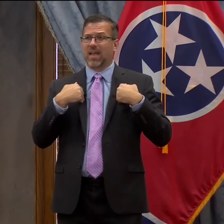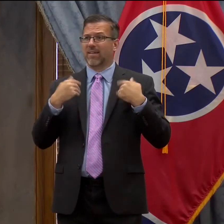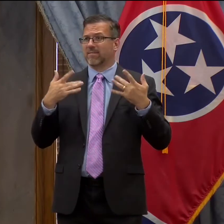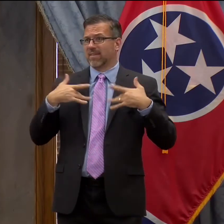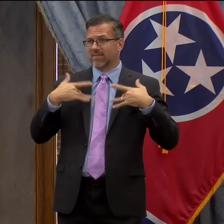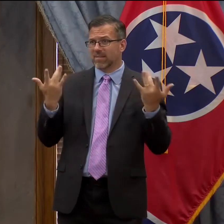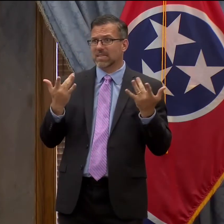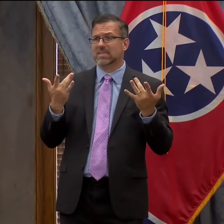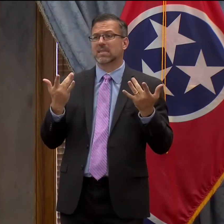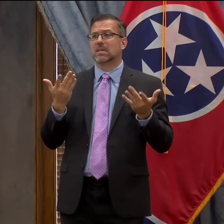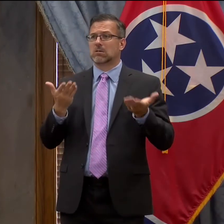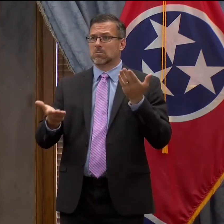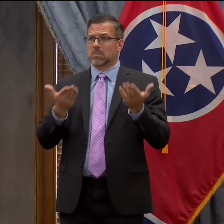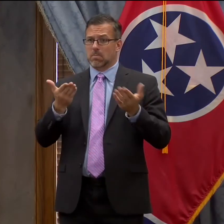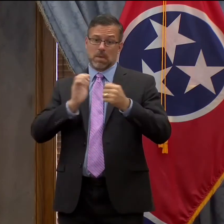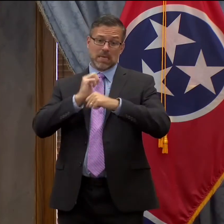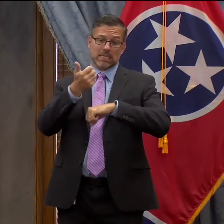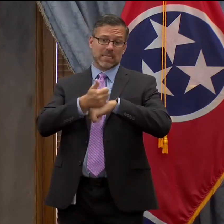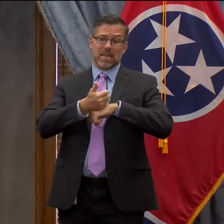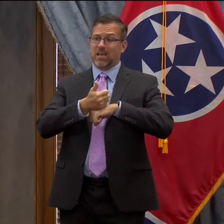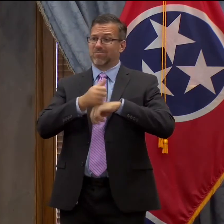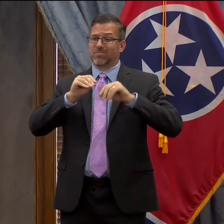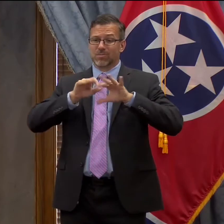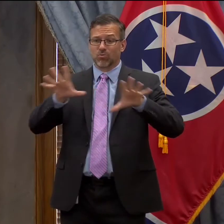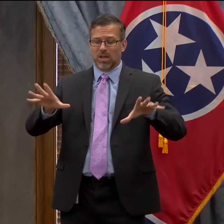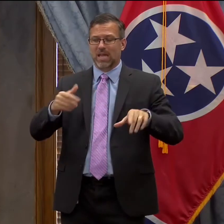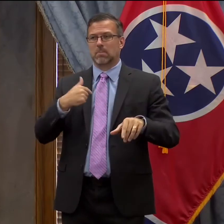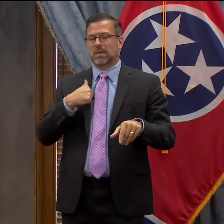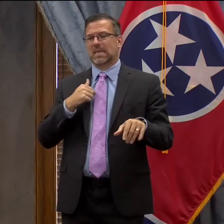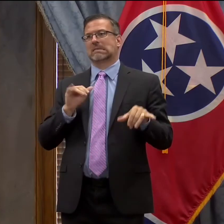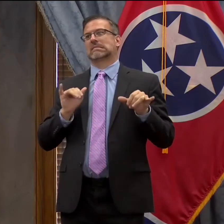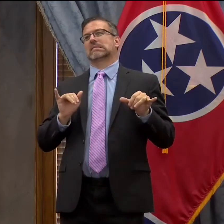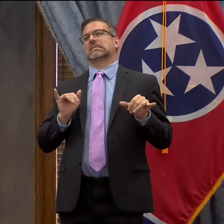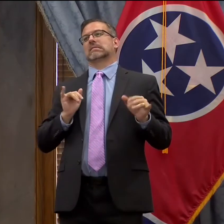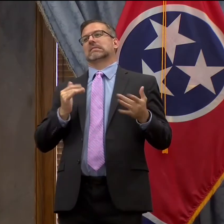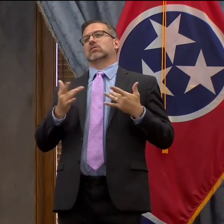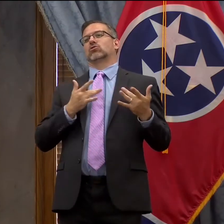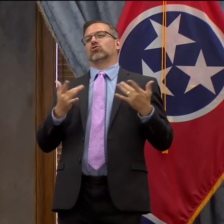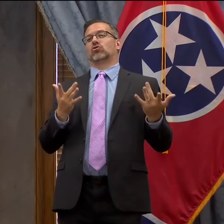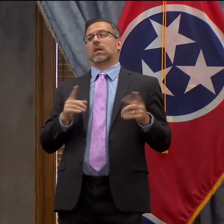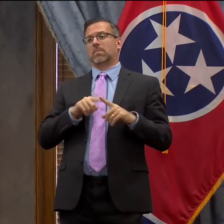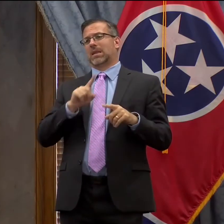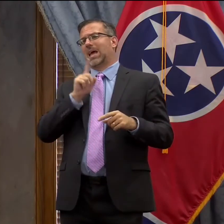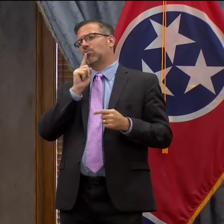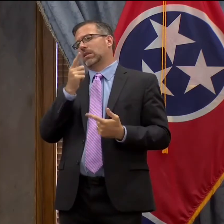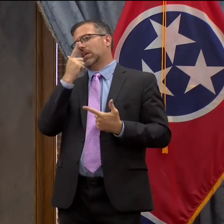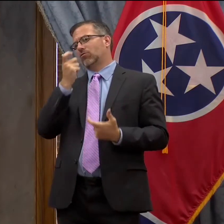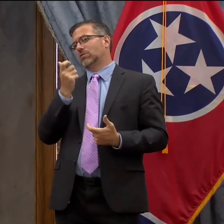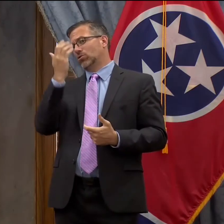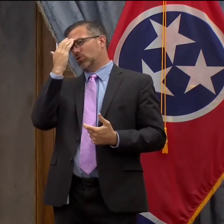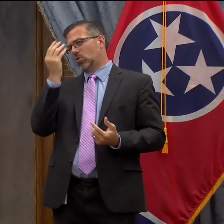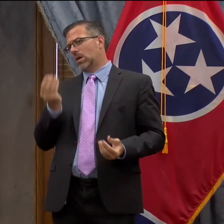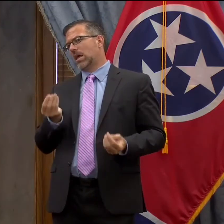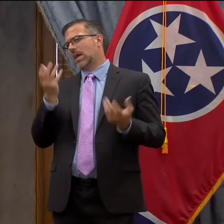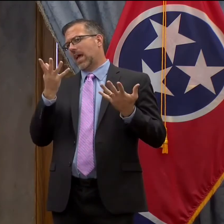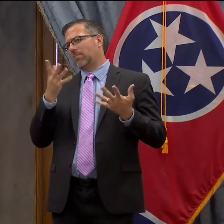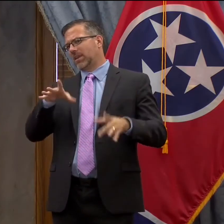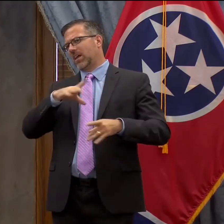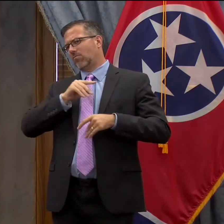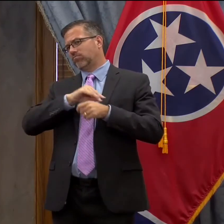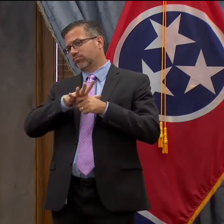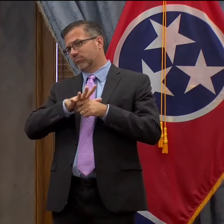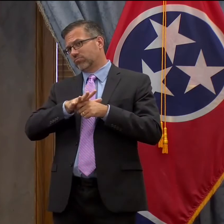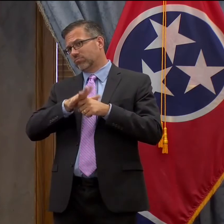that might create a spread incident, but you know, I'd be really interested to know cases associated with that